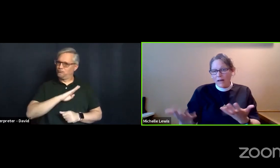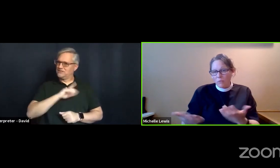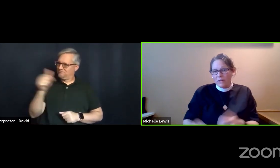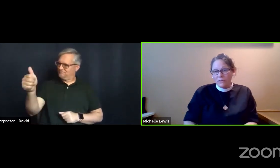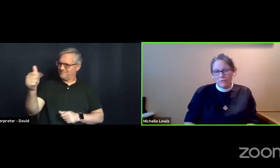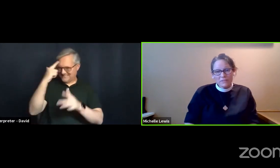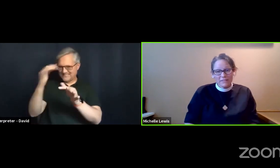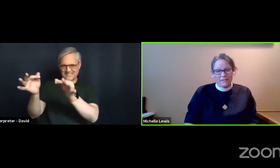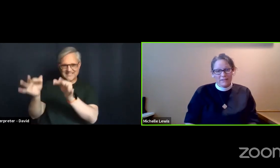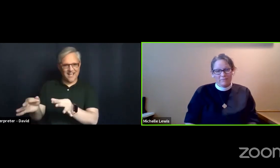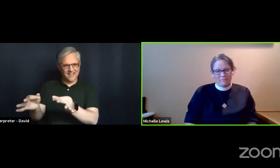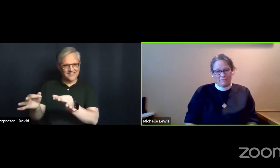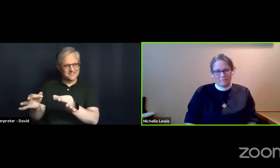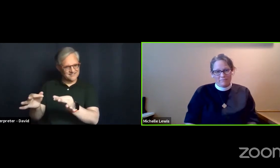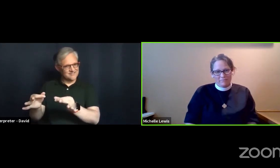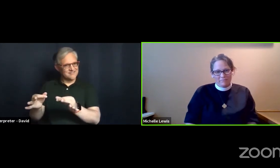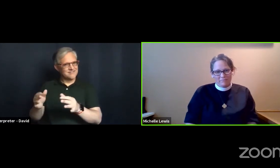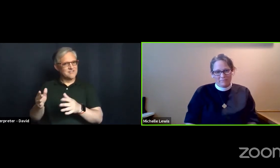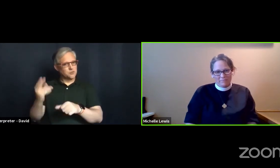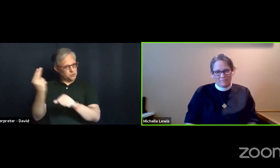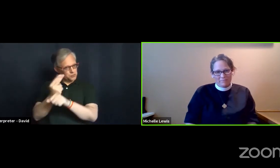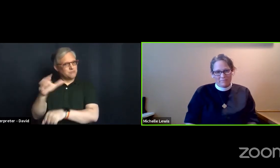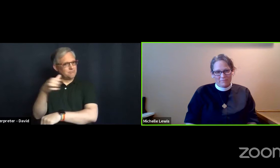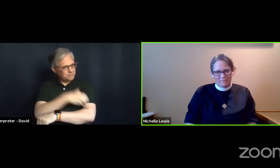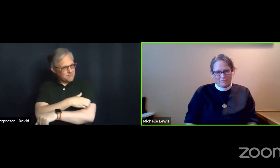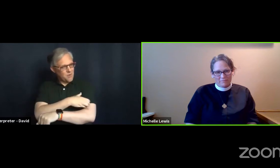Michelle, what do you see?